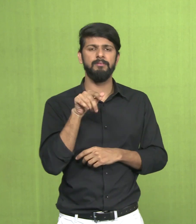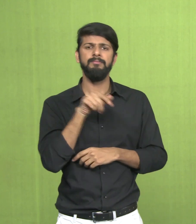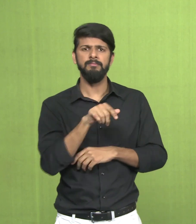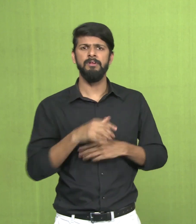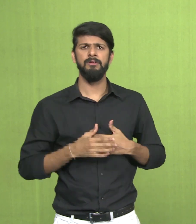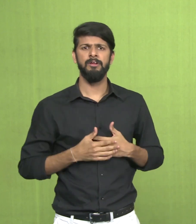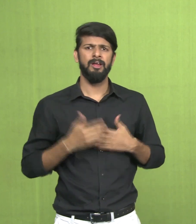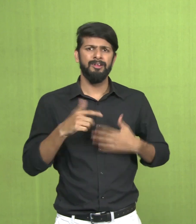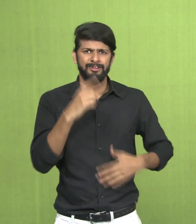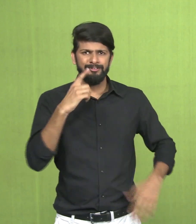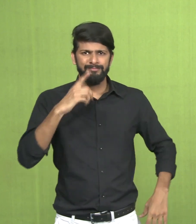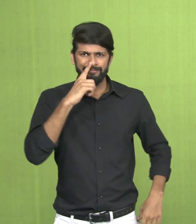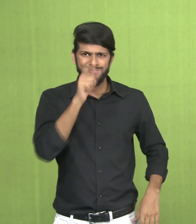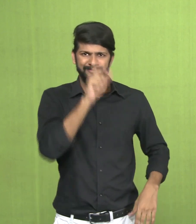Question number 4.